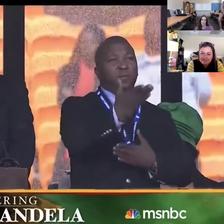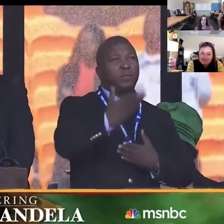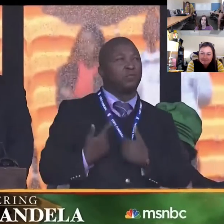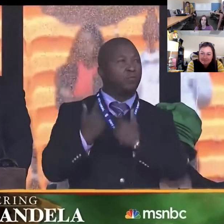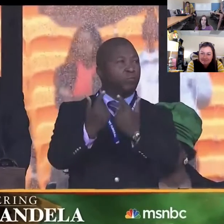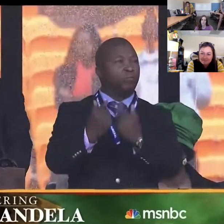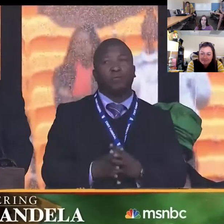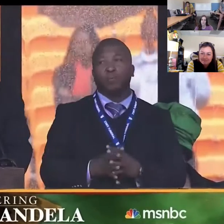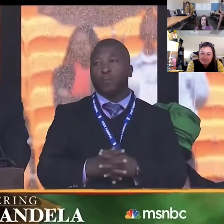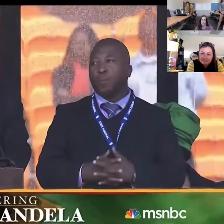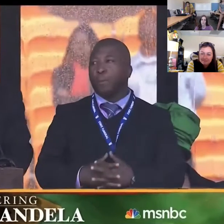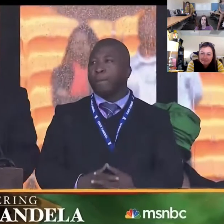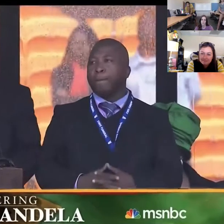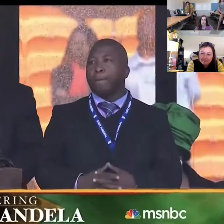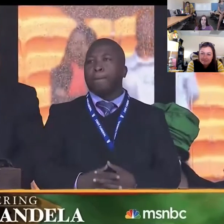Hello, welcome so far.